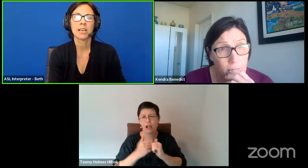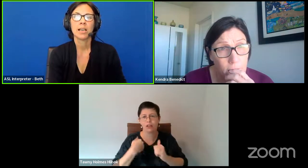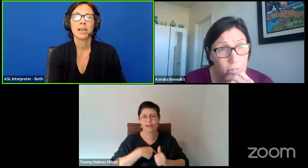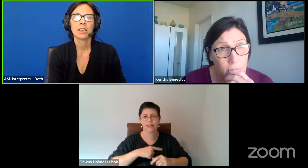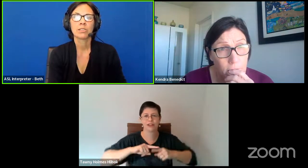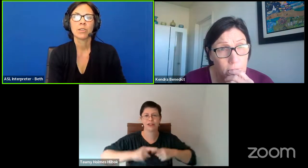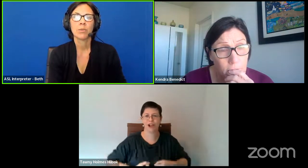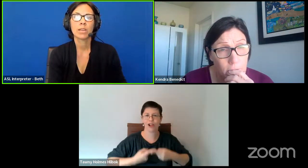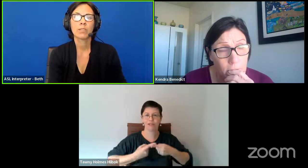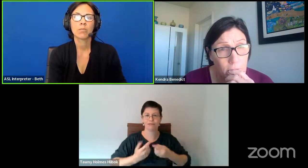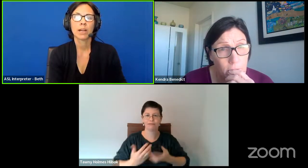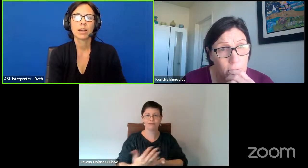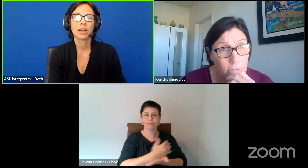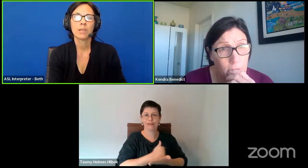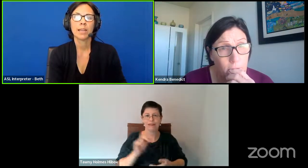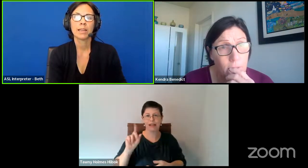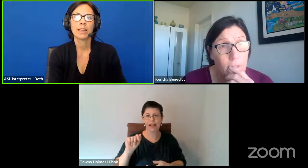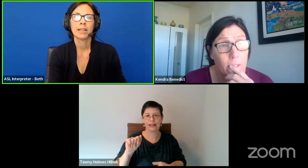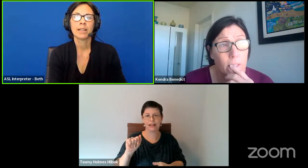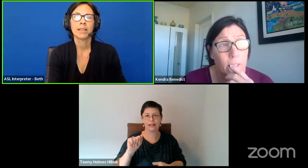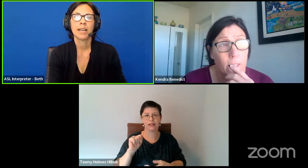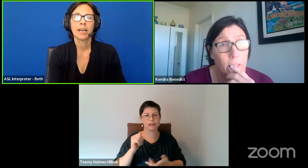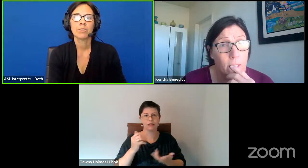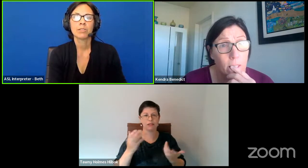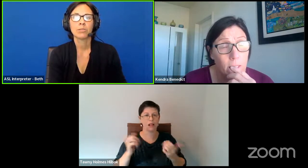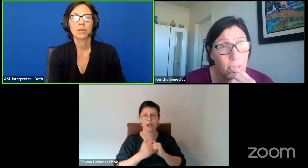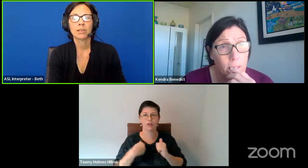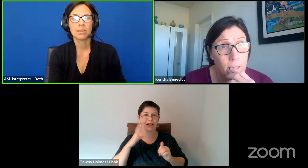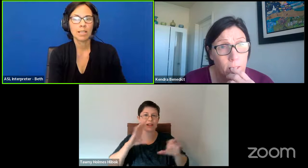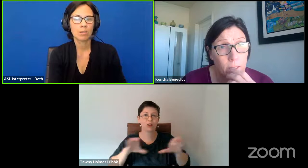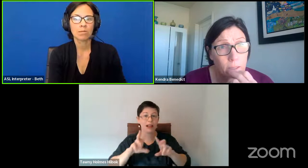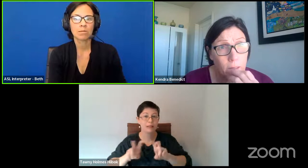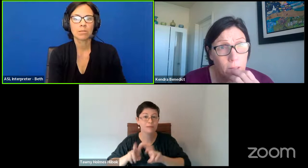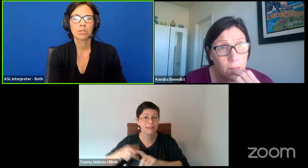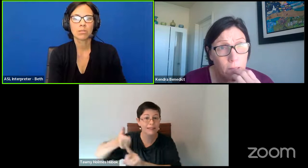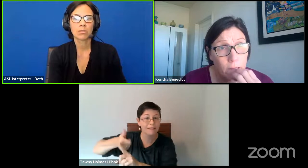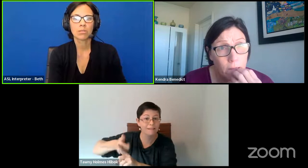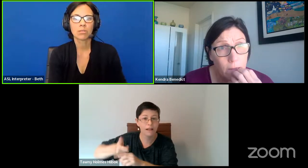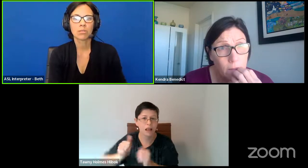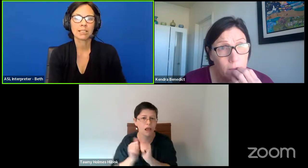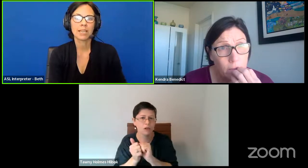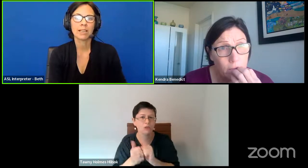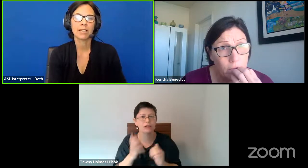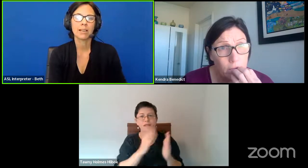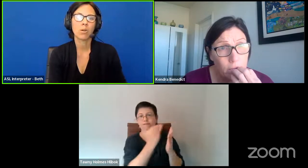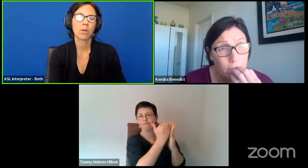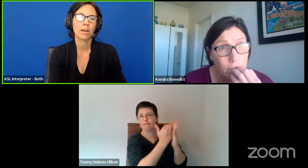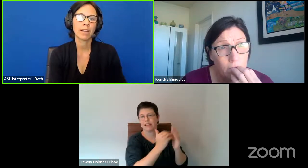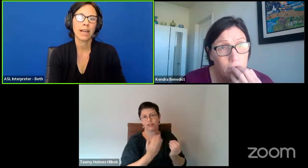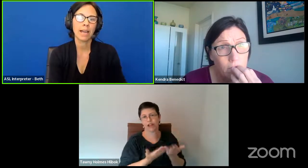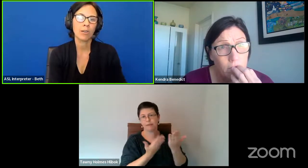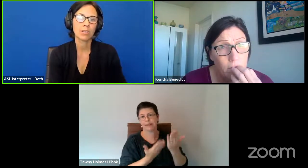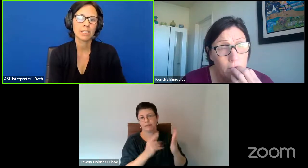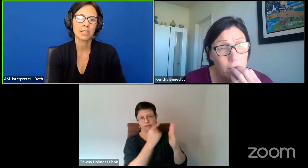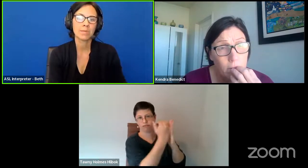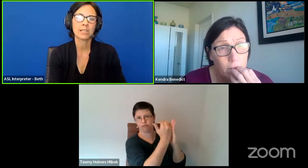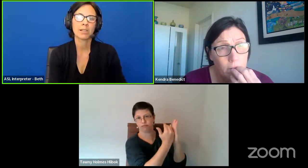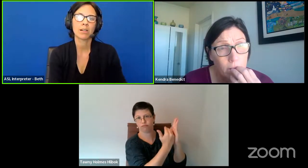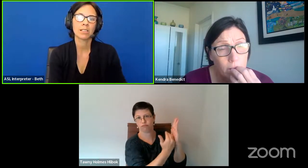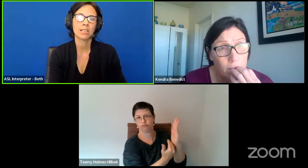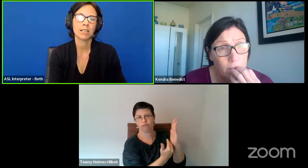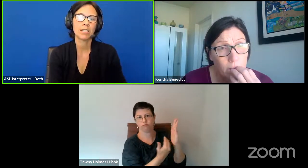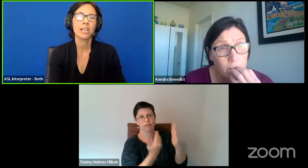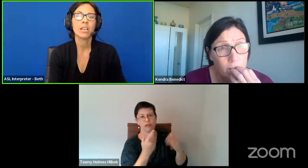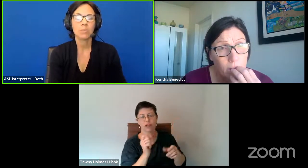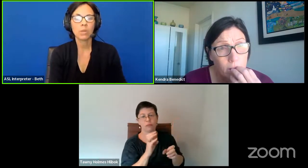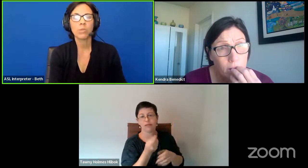services, so that we can recommend how to, correctly collect data or how assessments